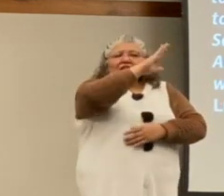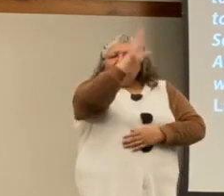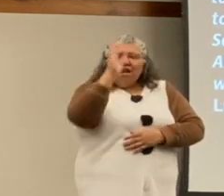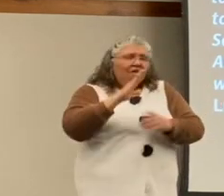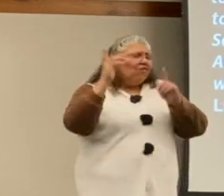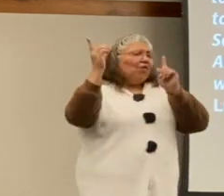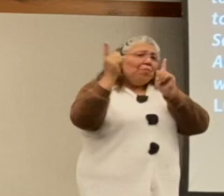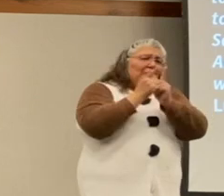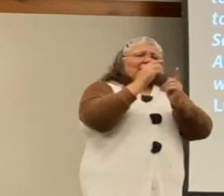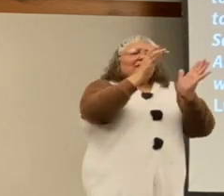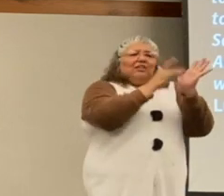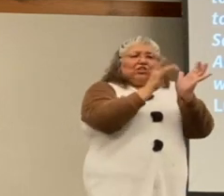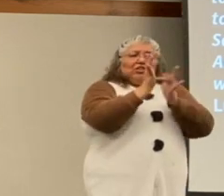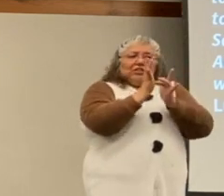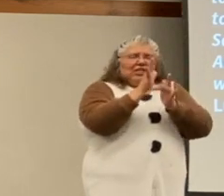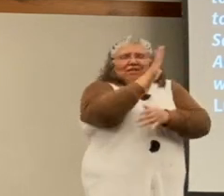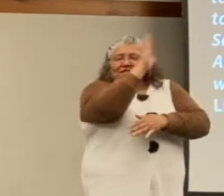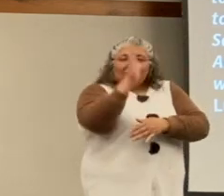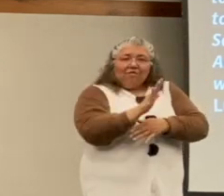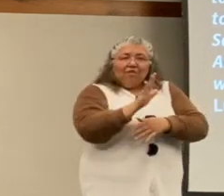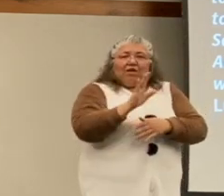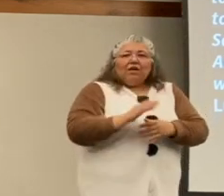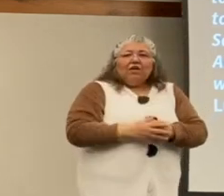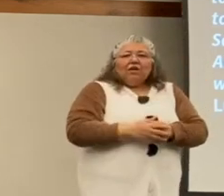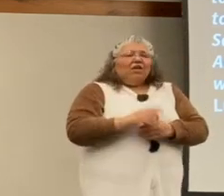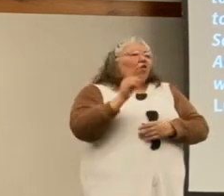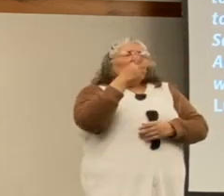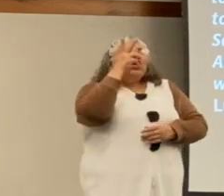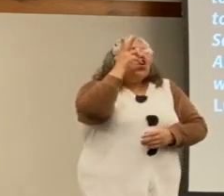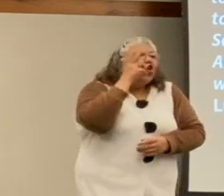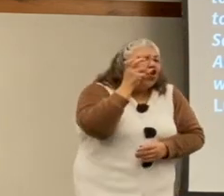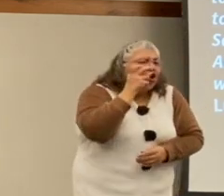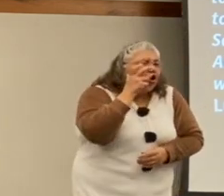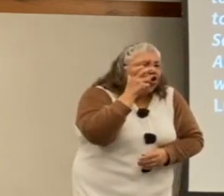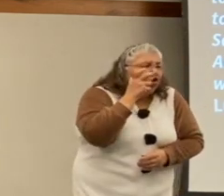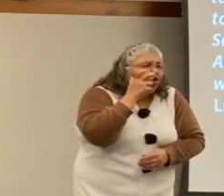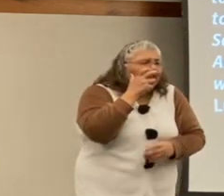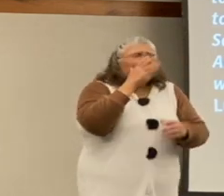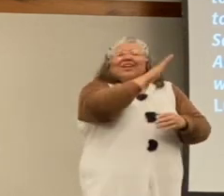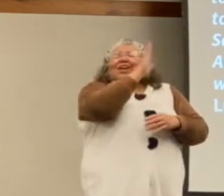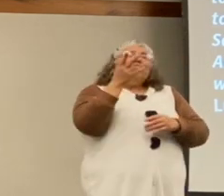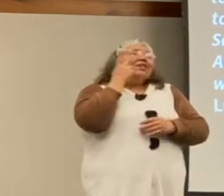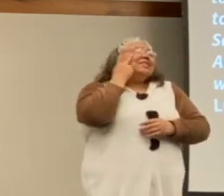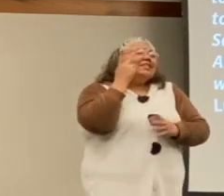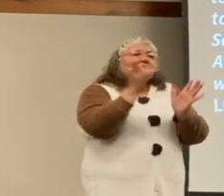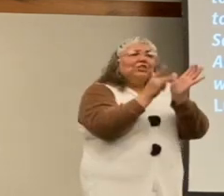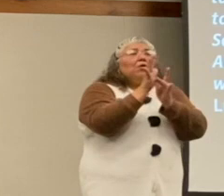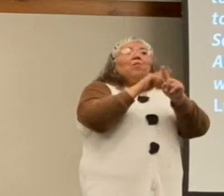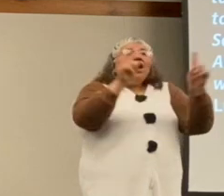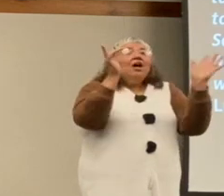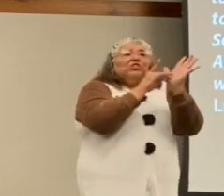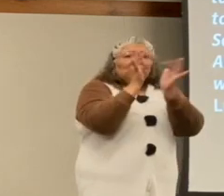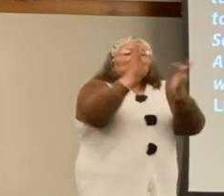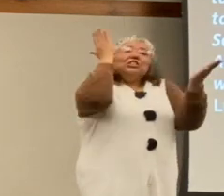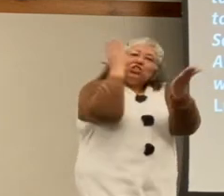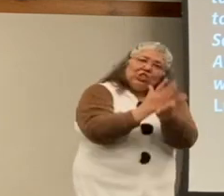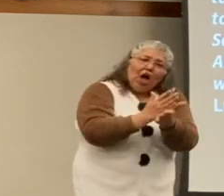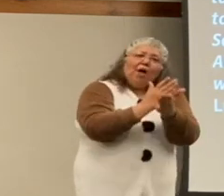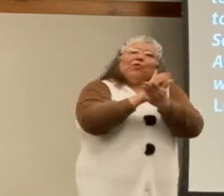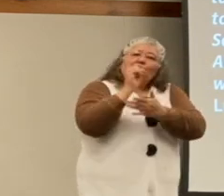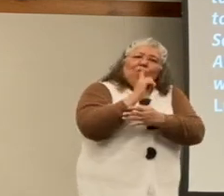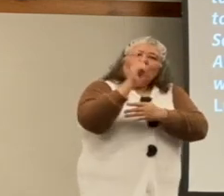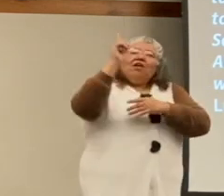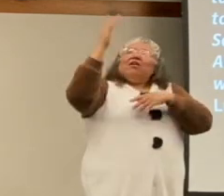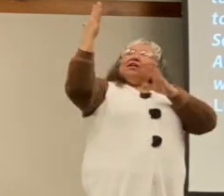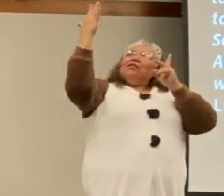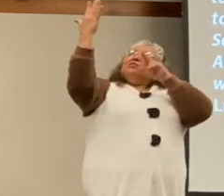met Jesus. Oh, he's only heard about Jesus. He's never seen Jesus. But Jesus stops where he's